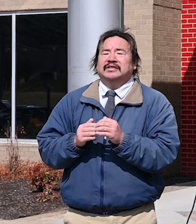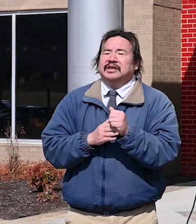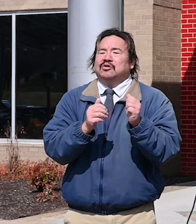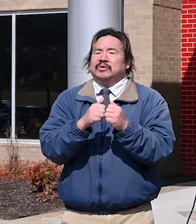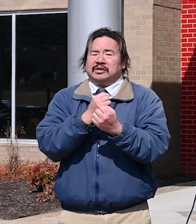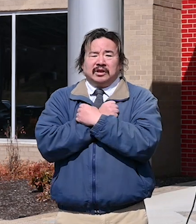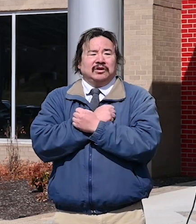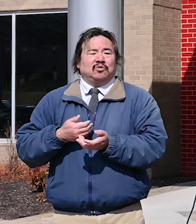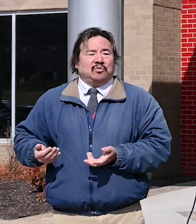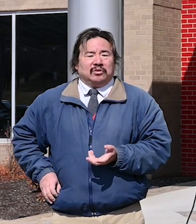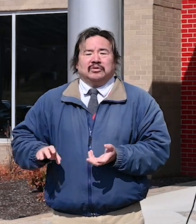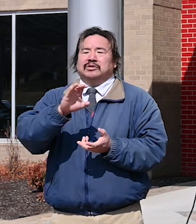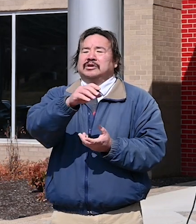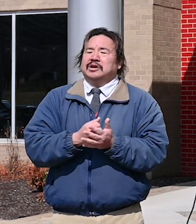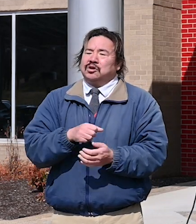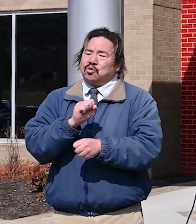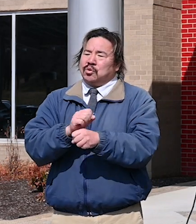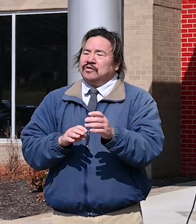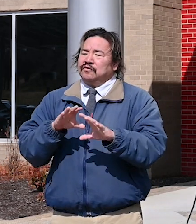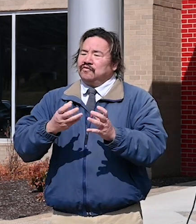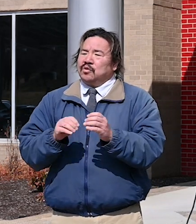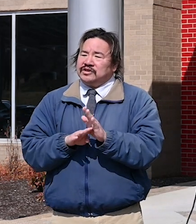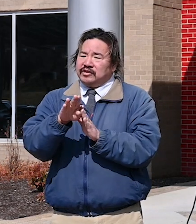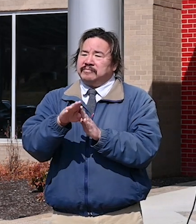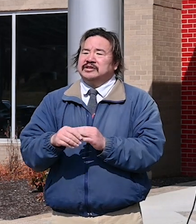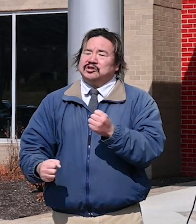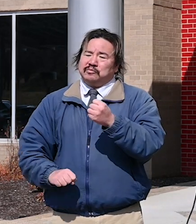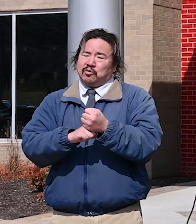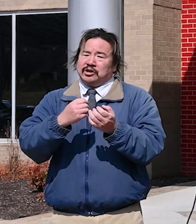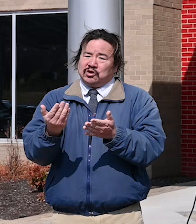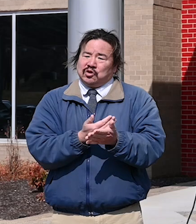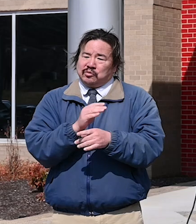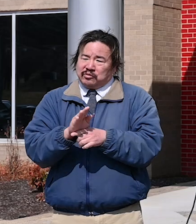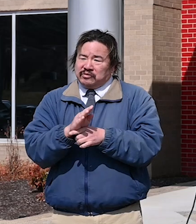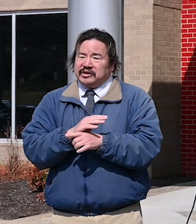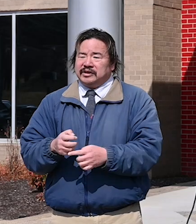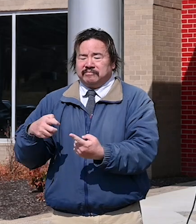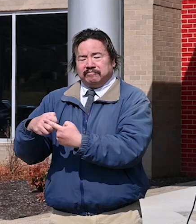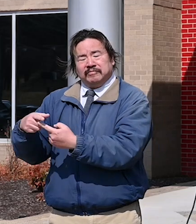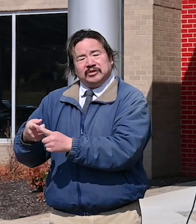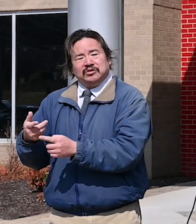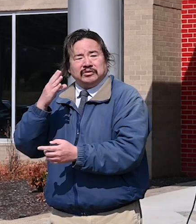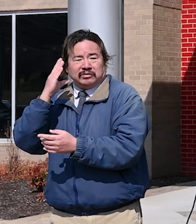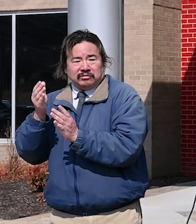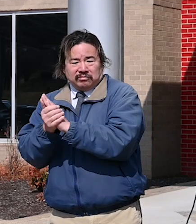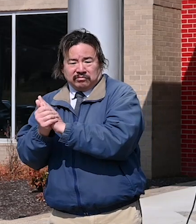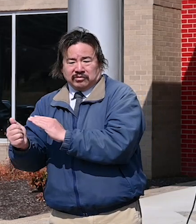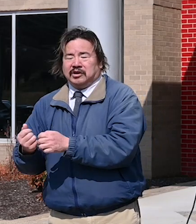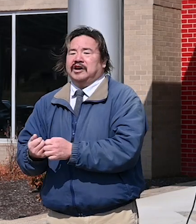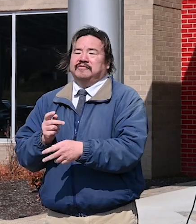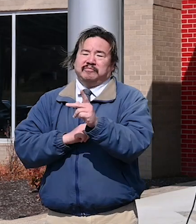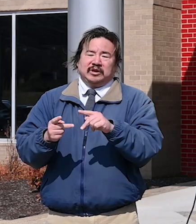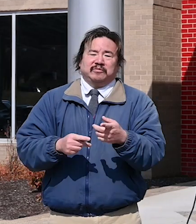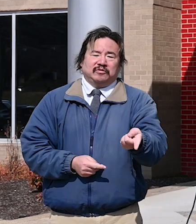we are investing in workforce development, supporting new businesses, and tapping into the talent of